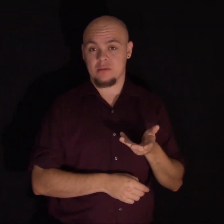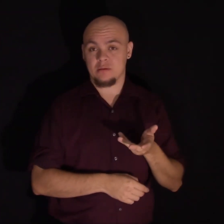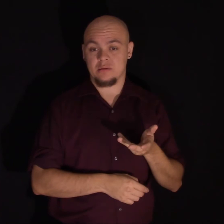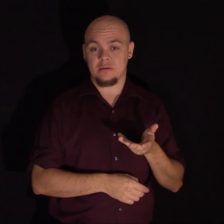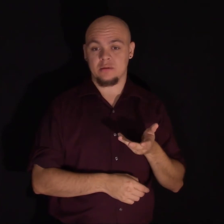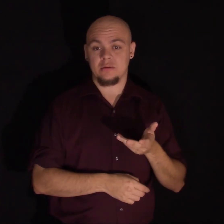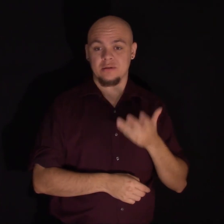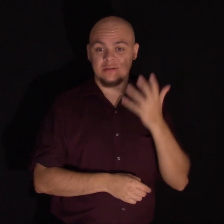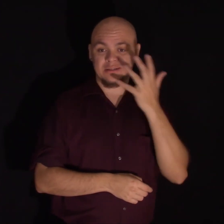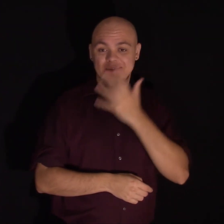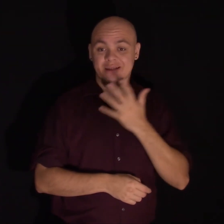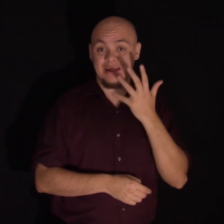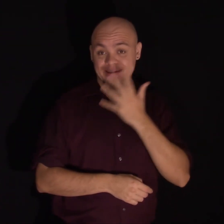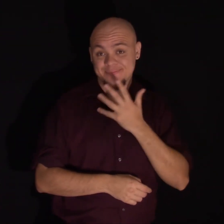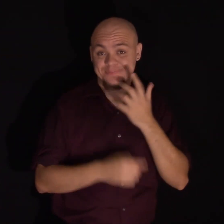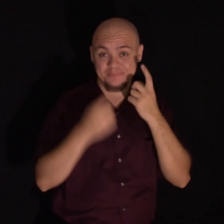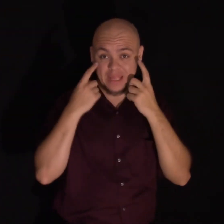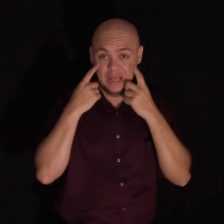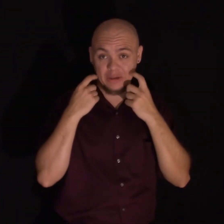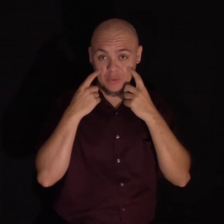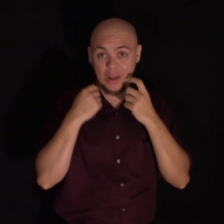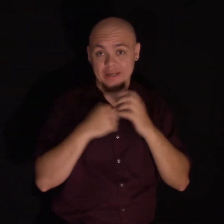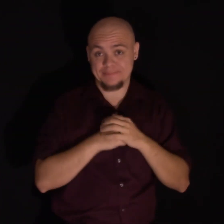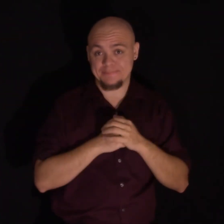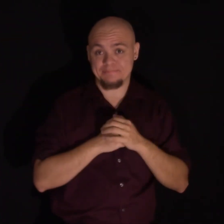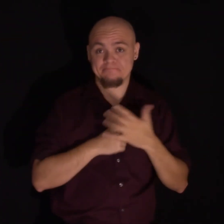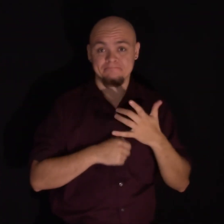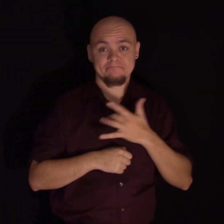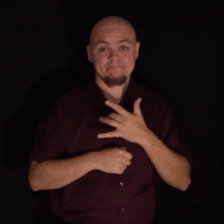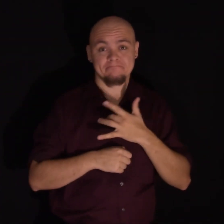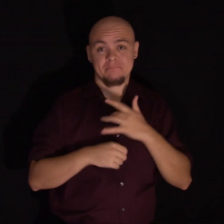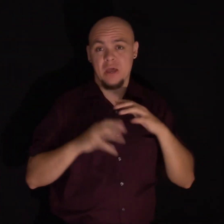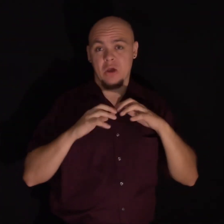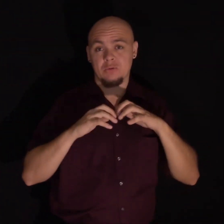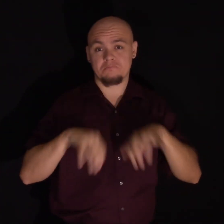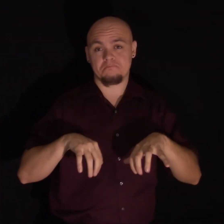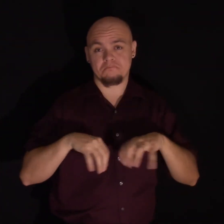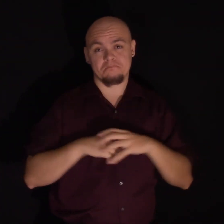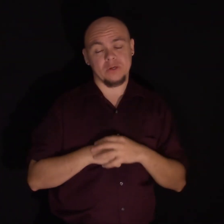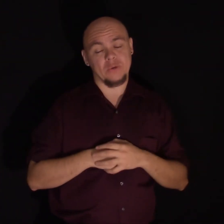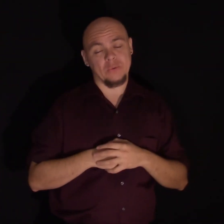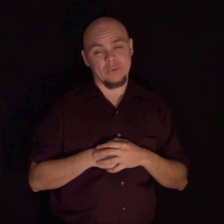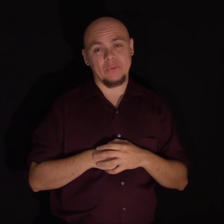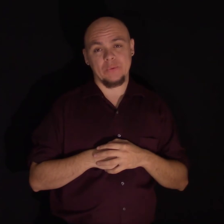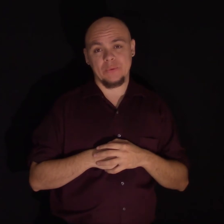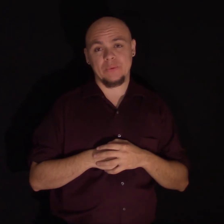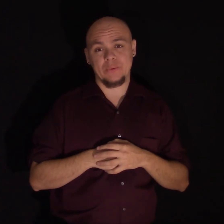As you can guess, I cried. I broke down right there.